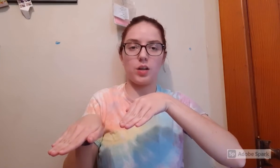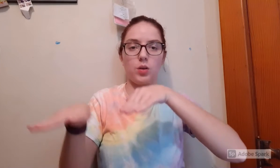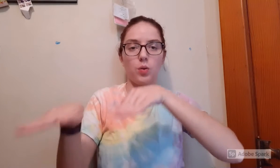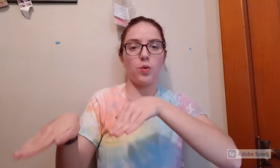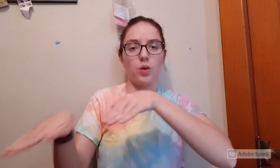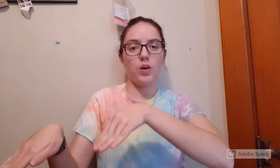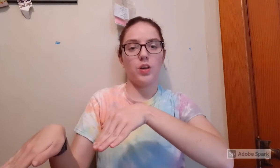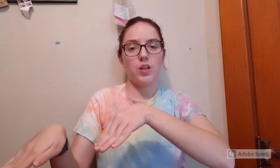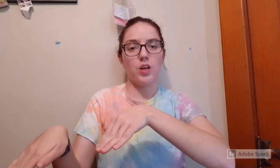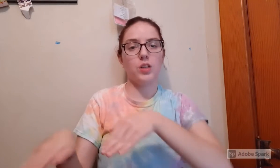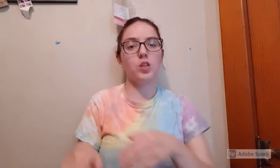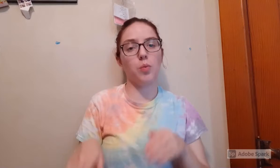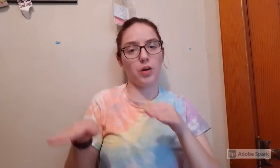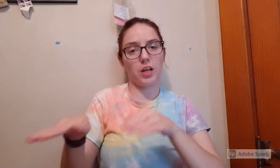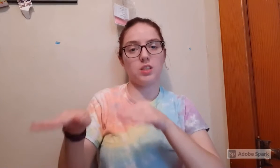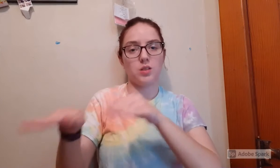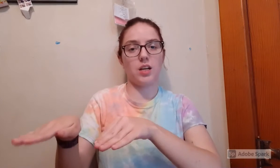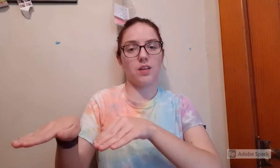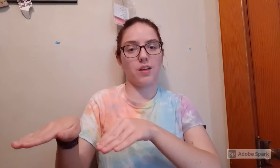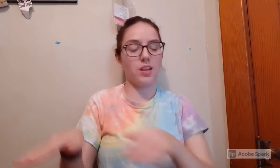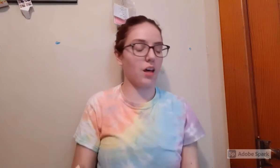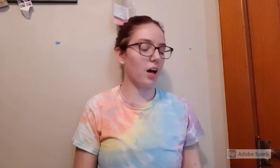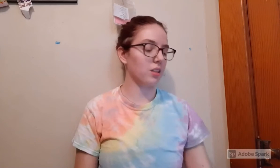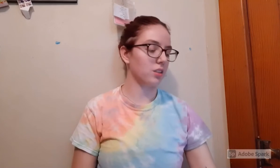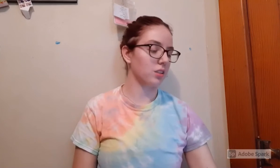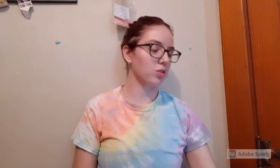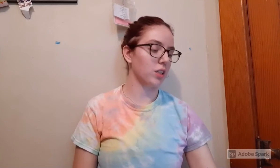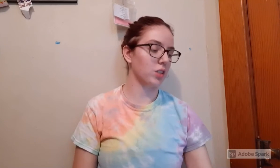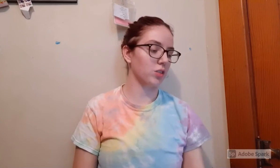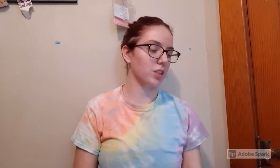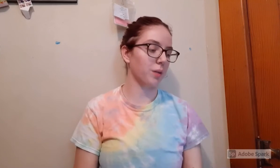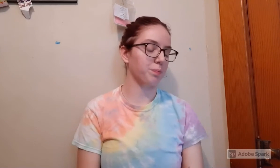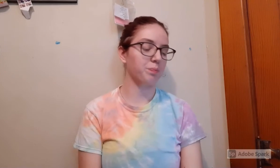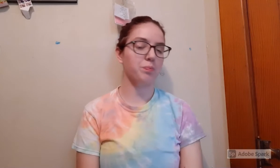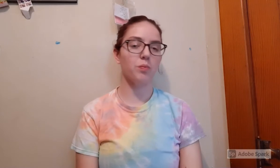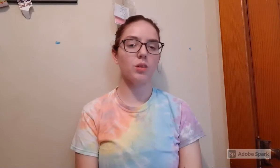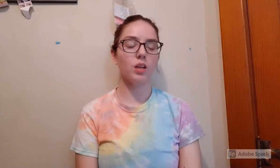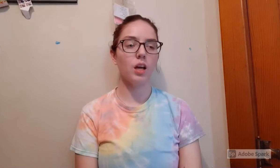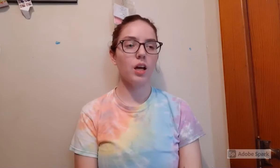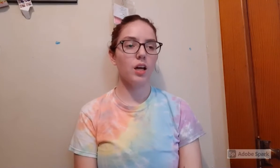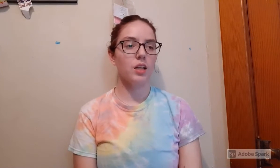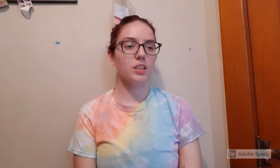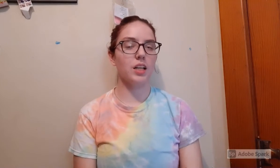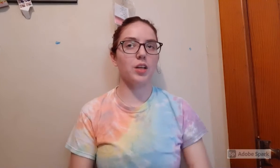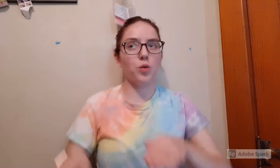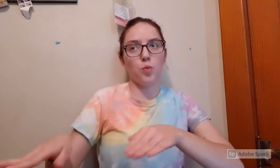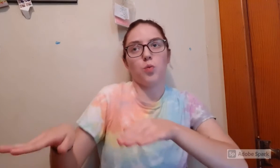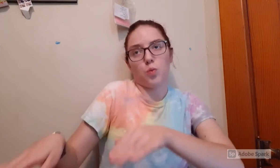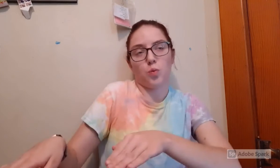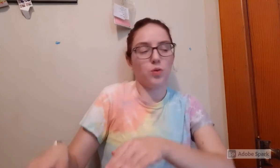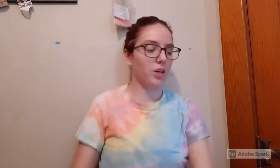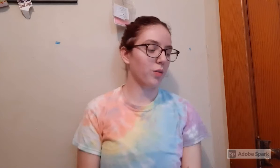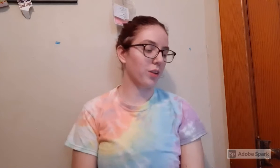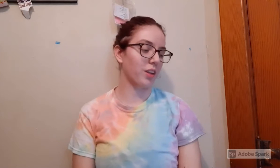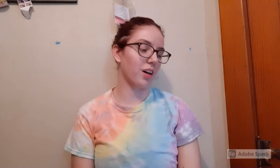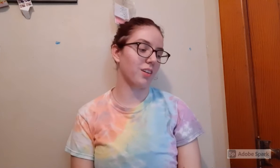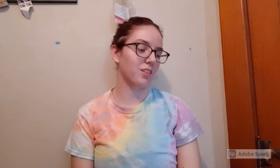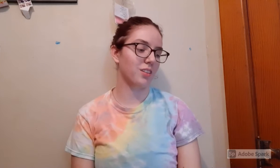do snowboarding. So it's kind of like that. It's really interesting. It's kind of like it's the